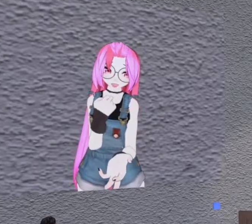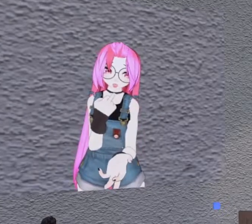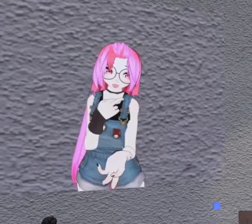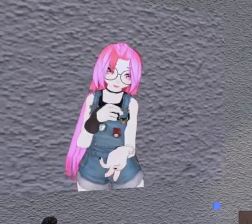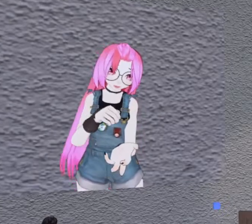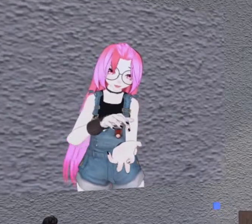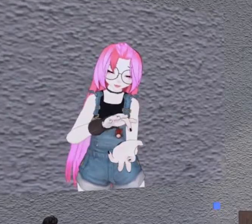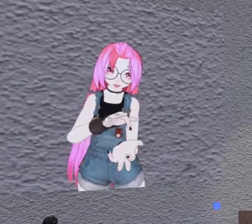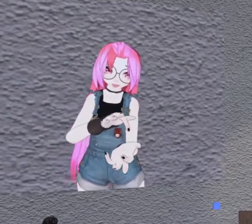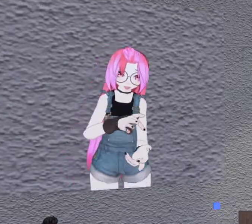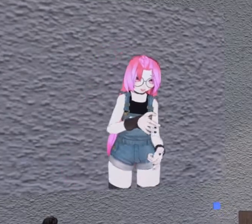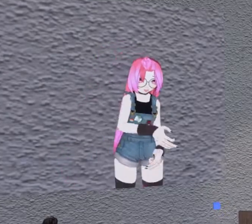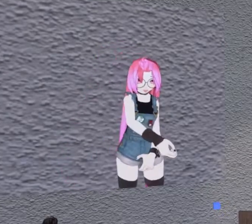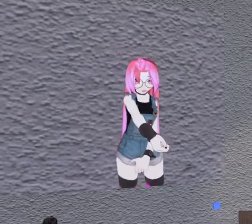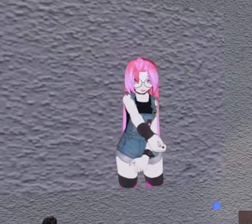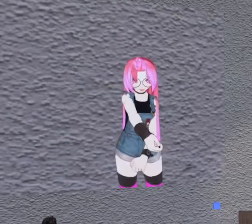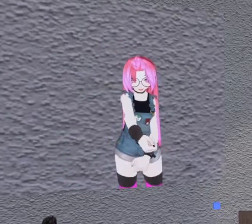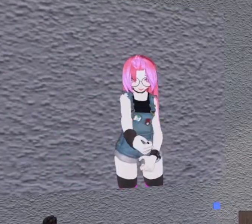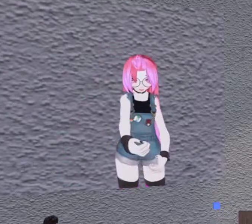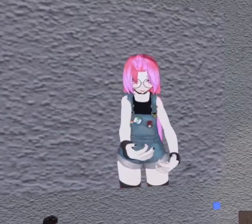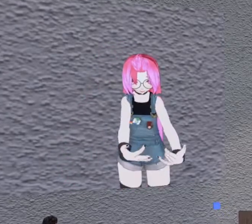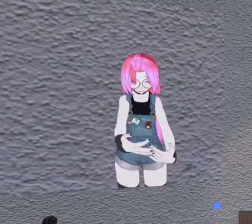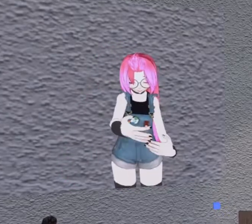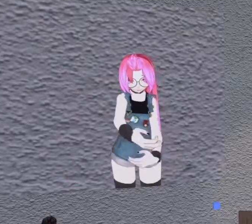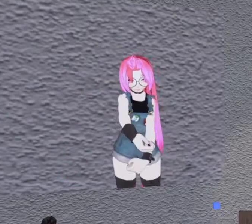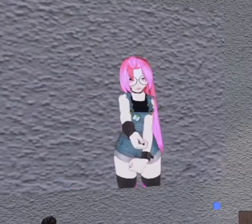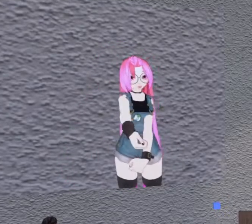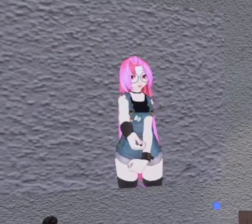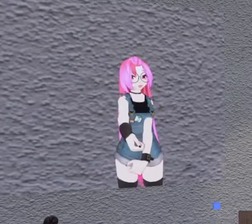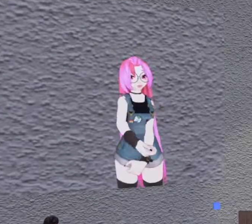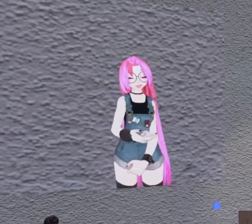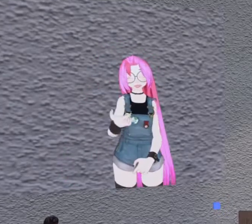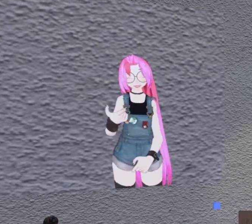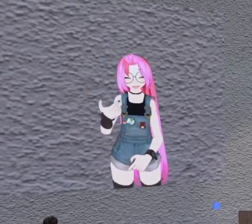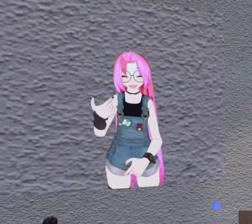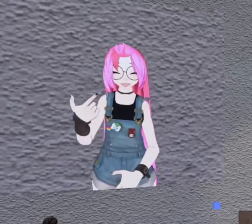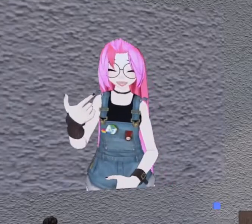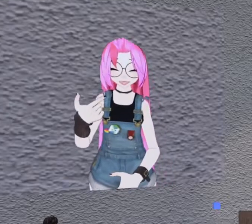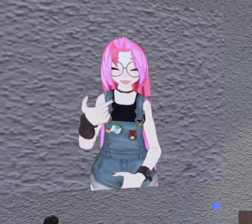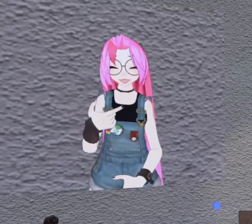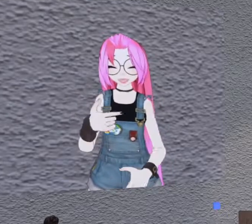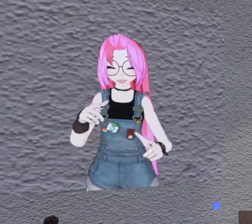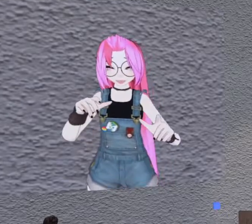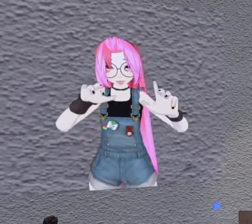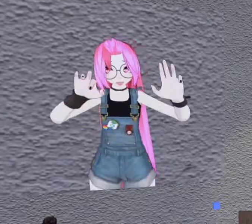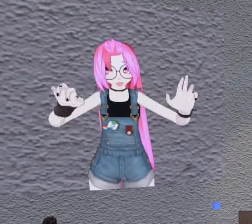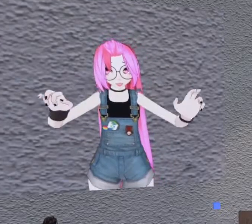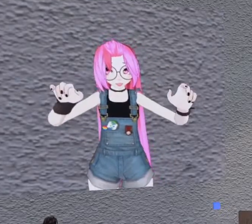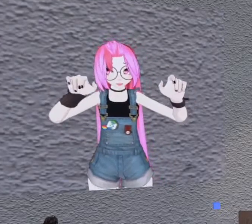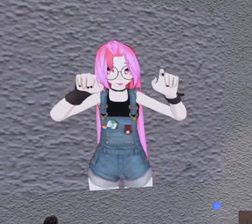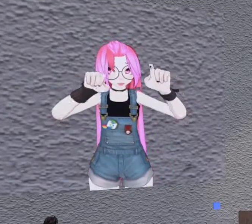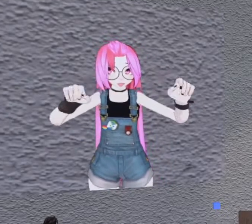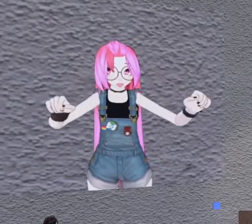cute. Roasting marshmallows. You got a bit for roasting marshmallows. Hot dogs. Roasting hot